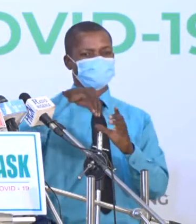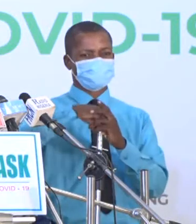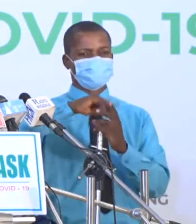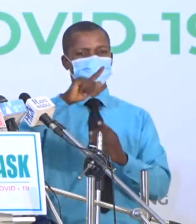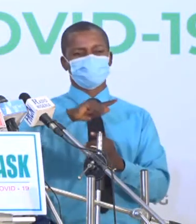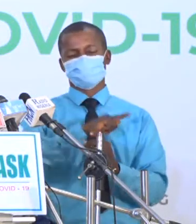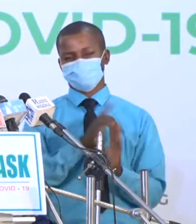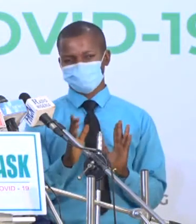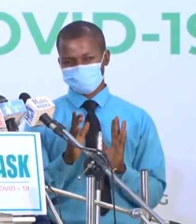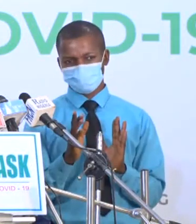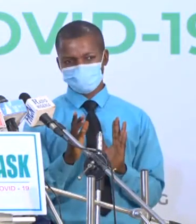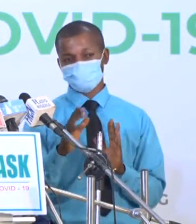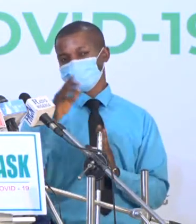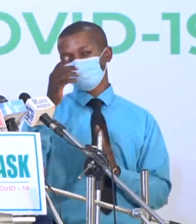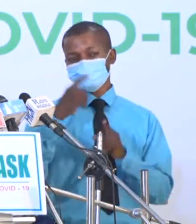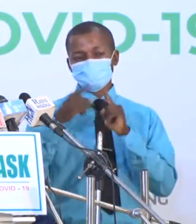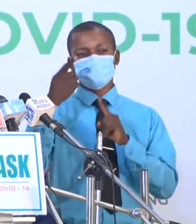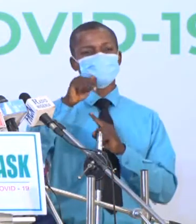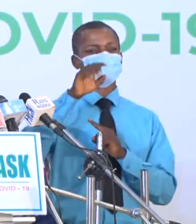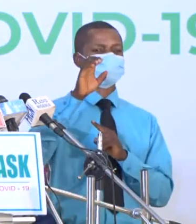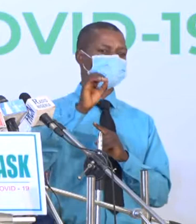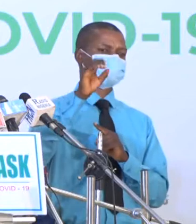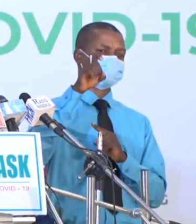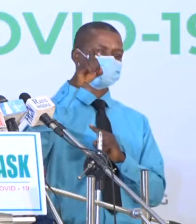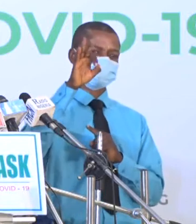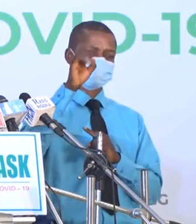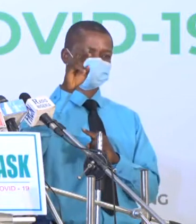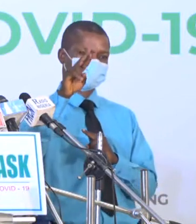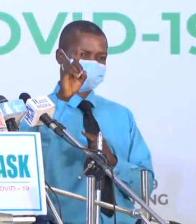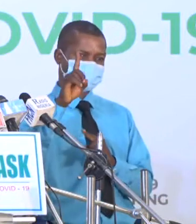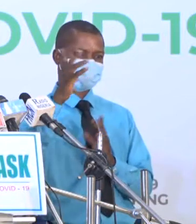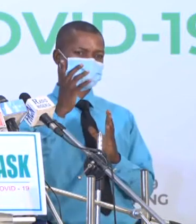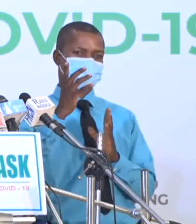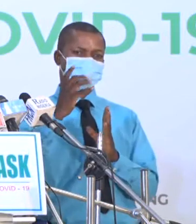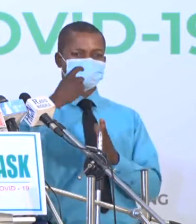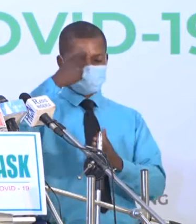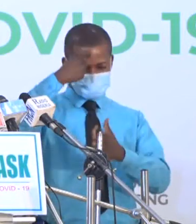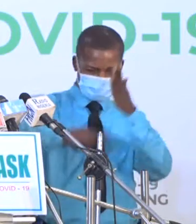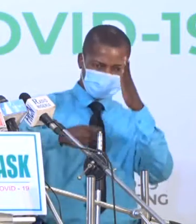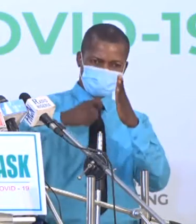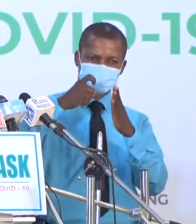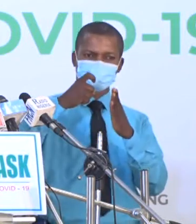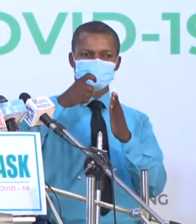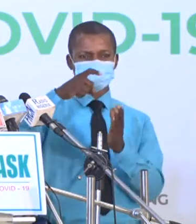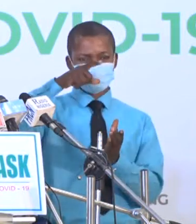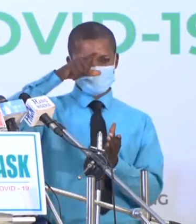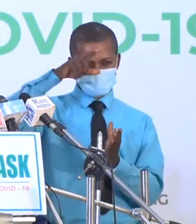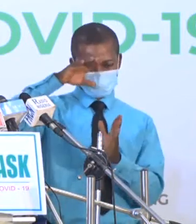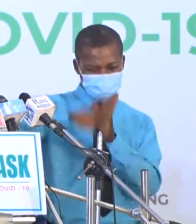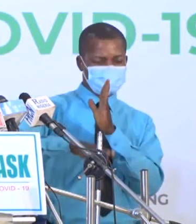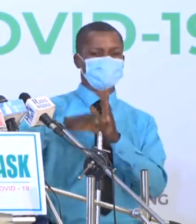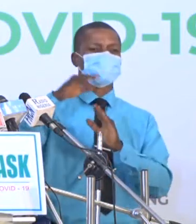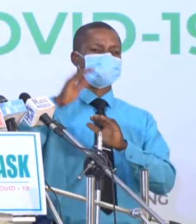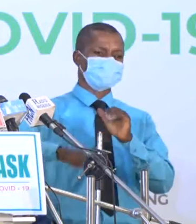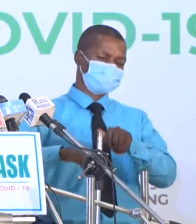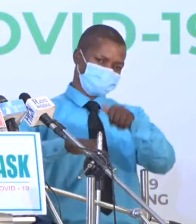Understandably, the Oxford AstraZeneca vaccine costs relatively less than the other available